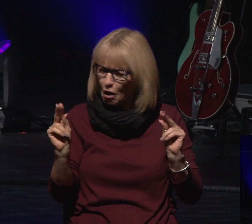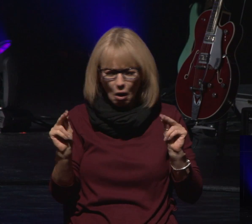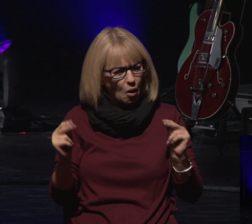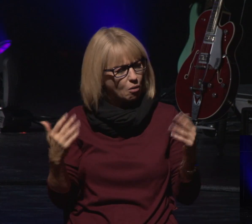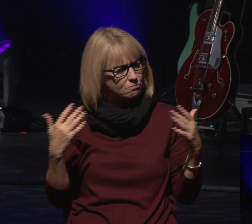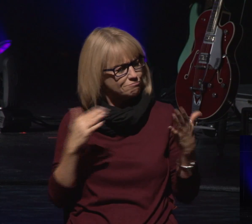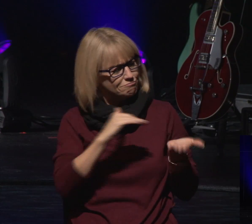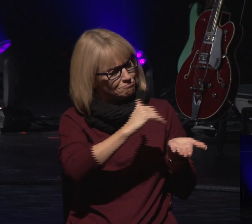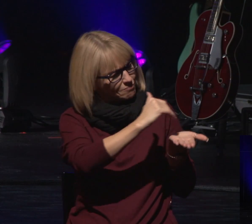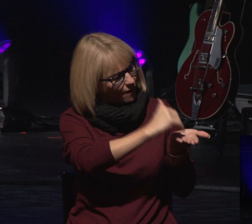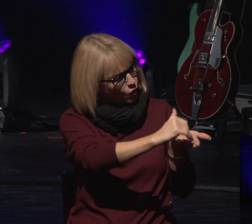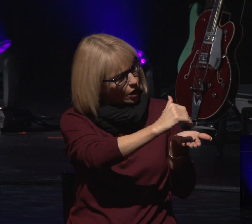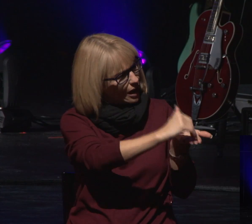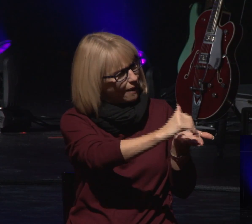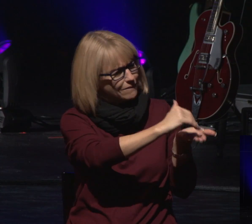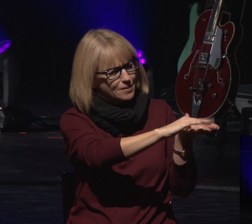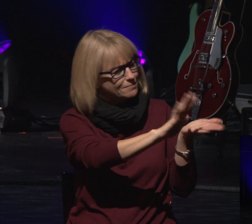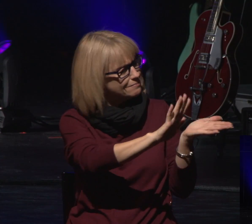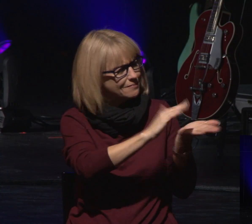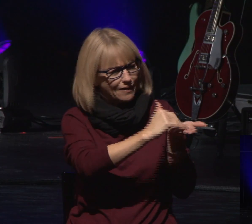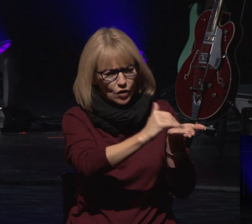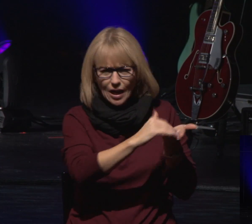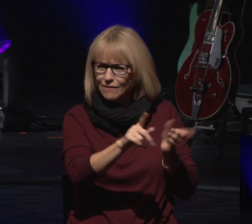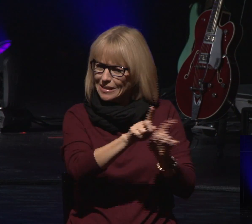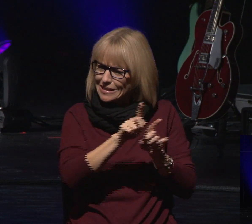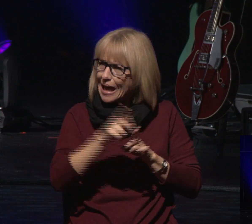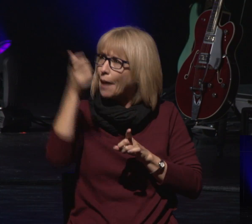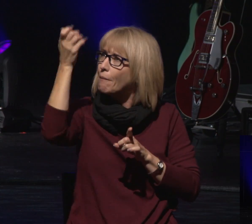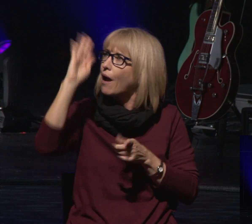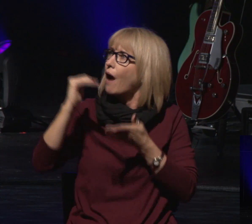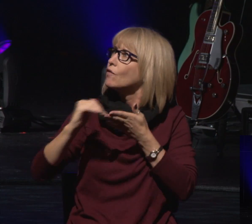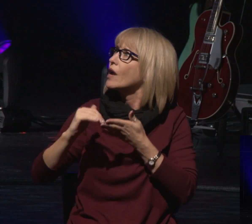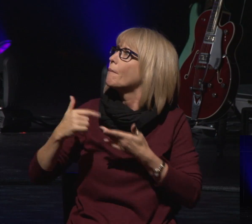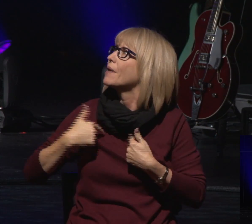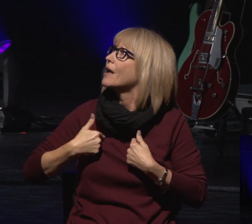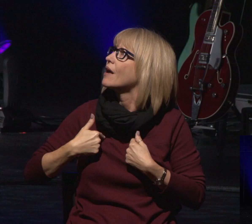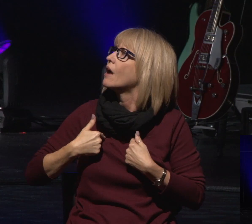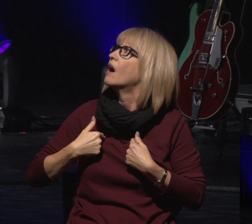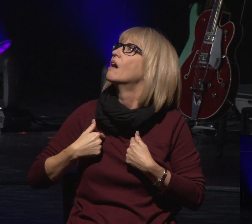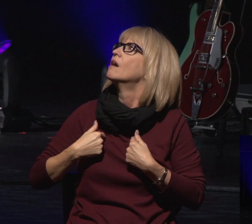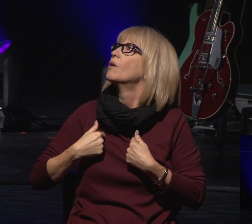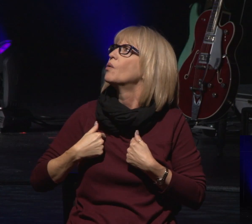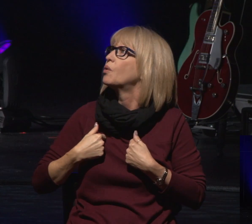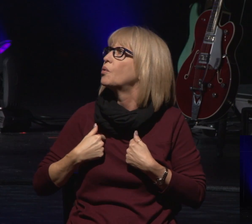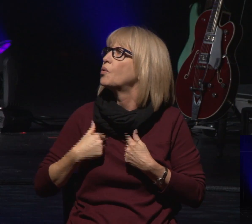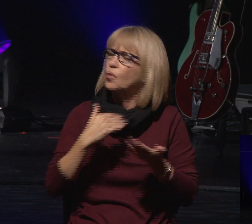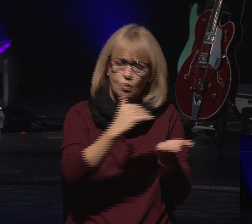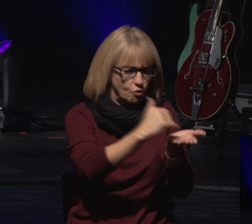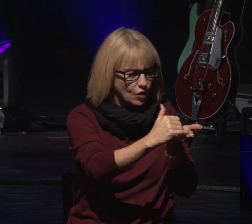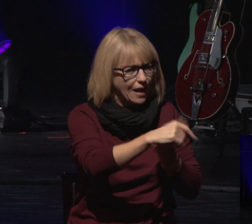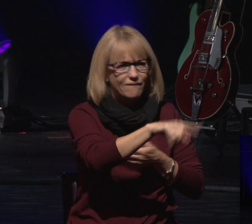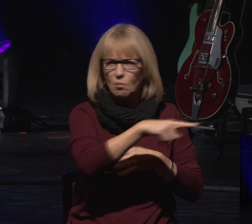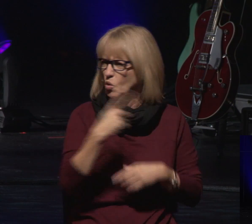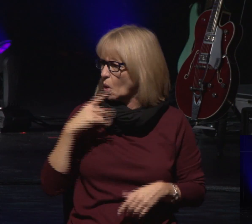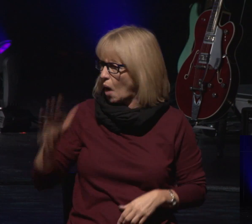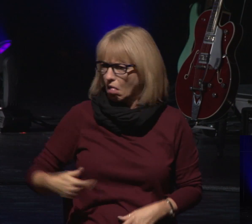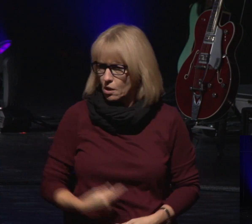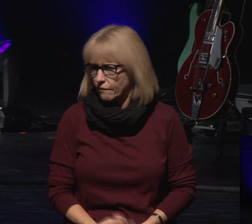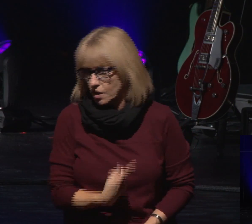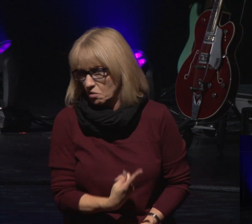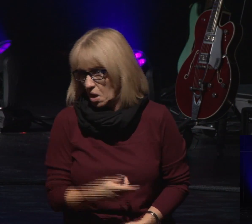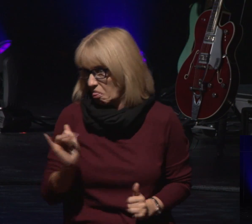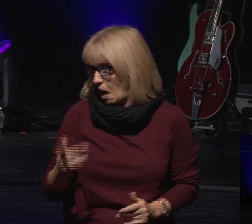same grace that God gave to you. So you're able to say, this person, I can't forget, they're mean, they're done wrong,